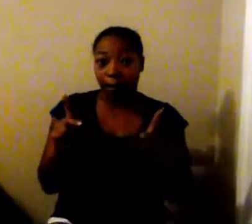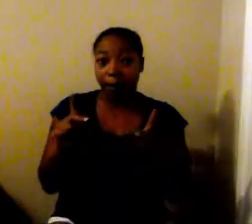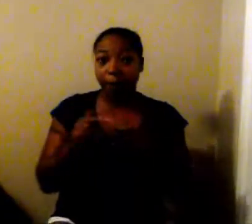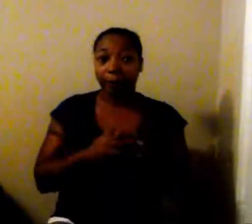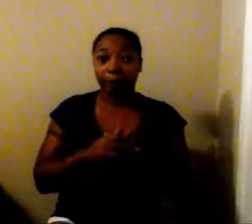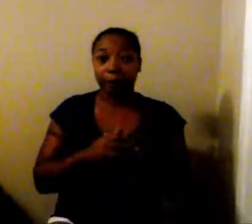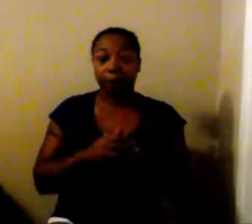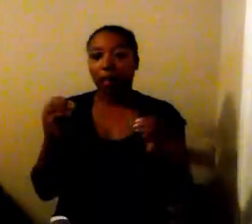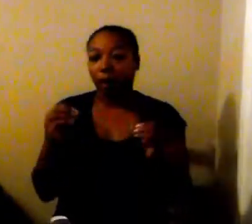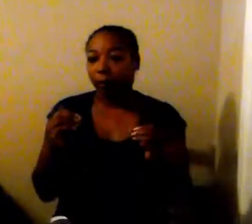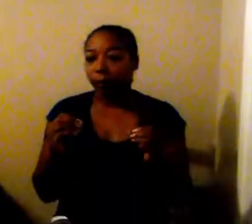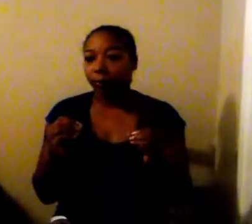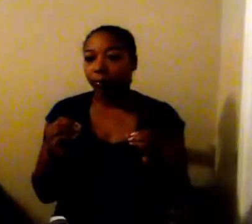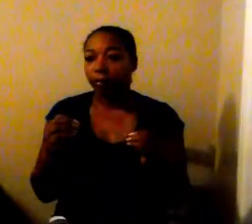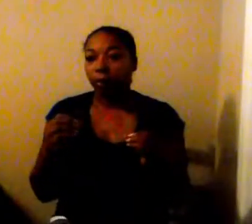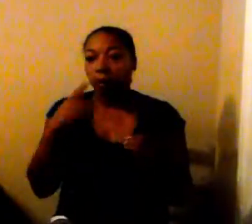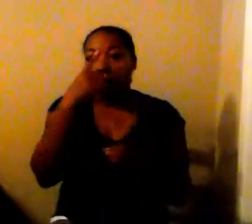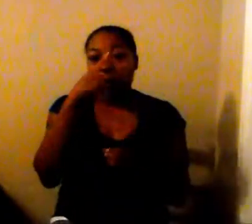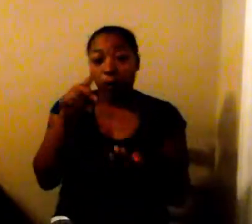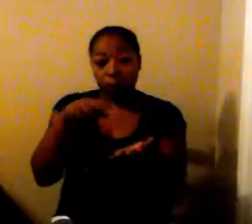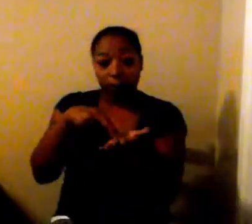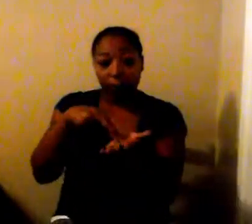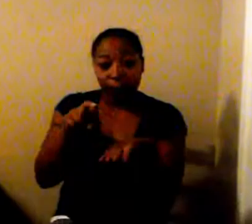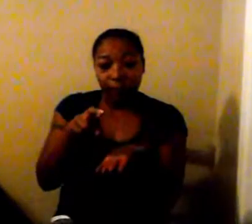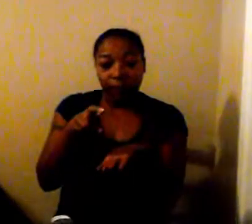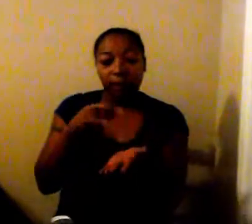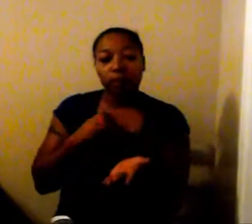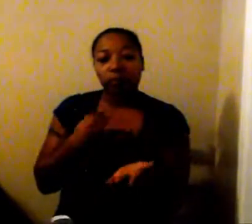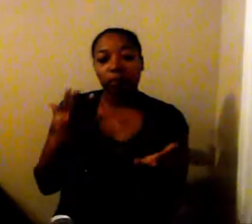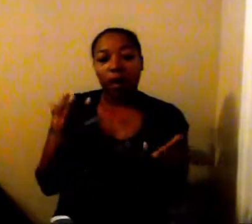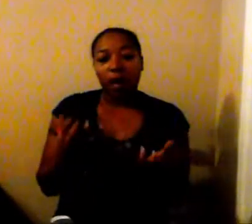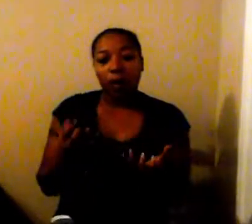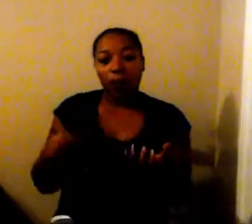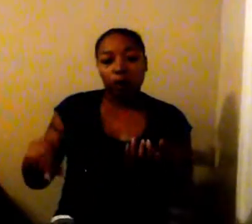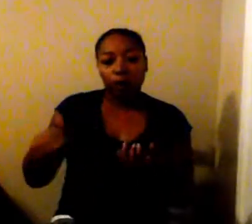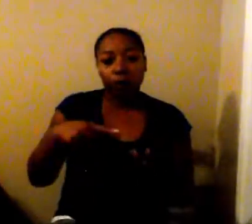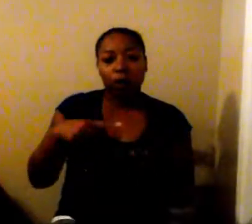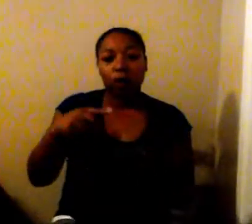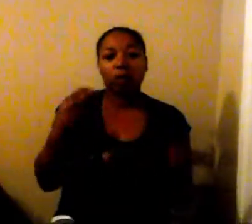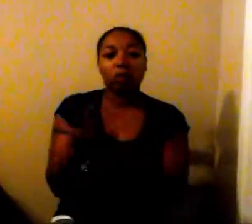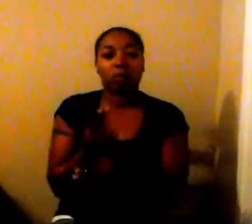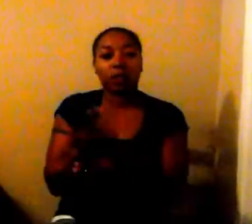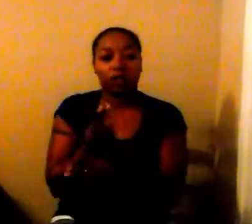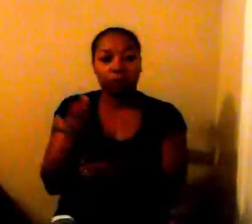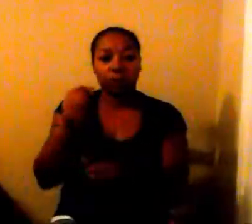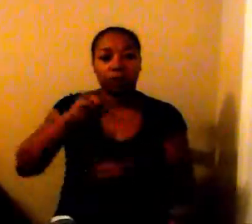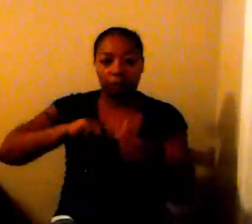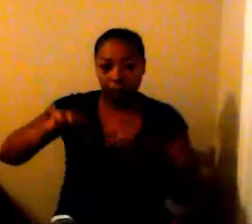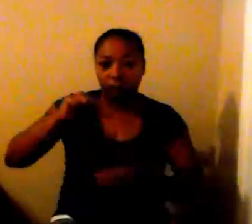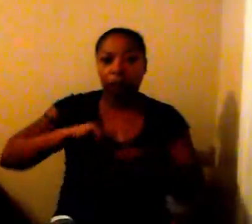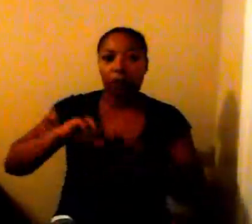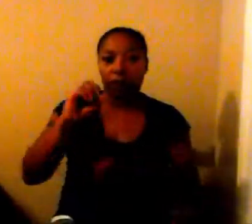okay? So, for the references, I want you all to use each other,